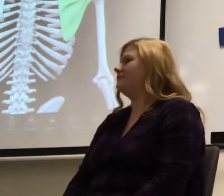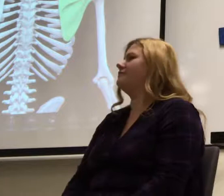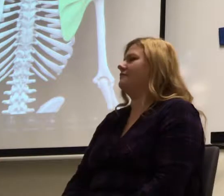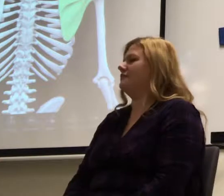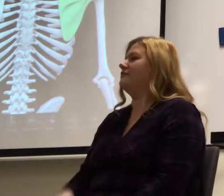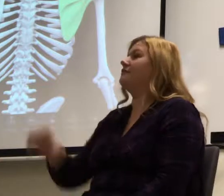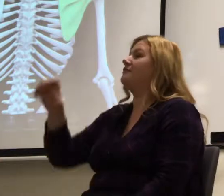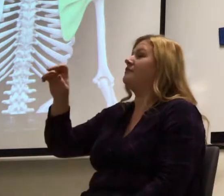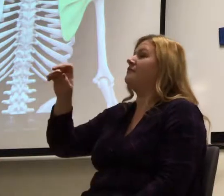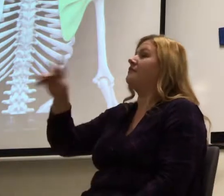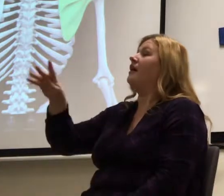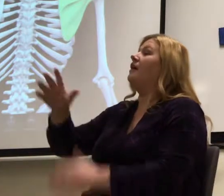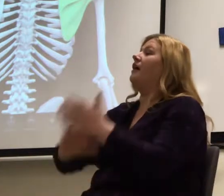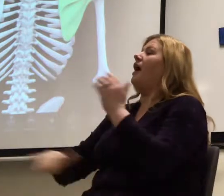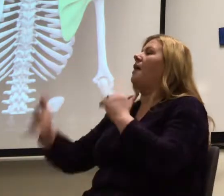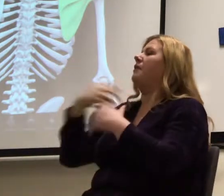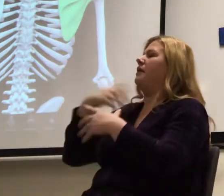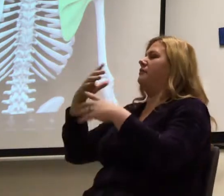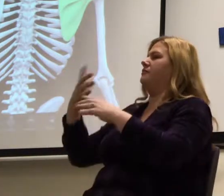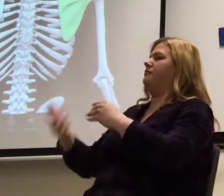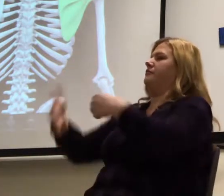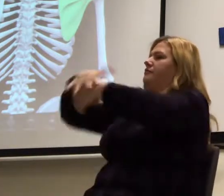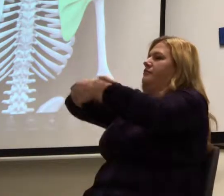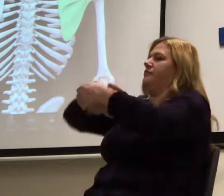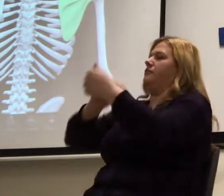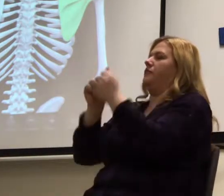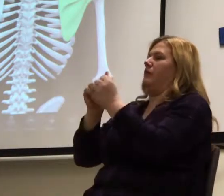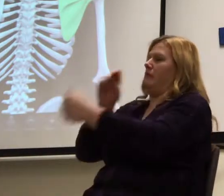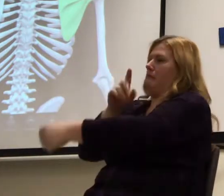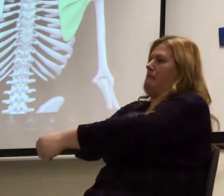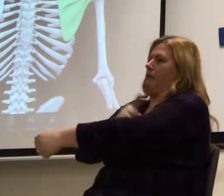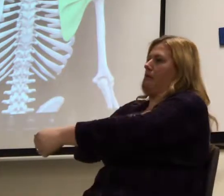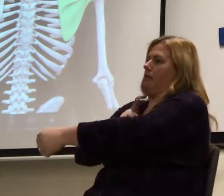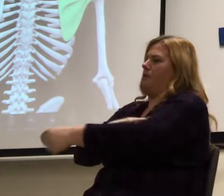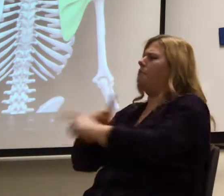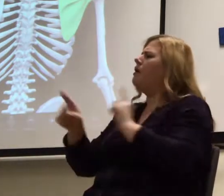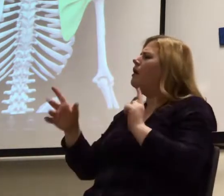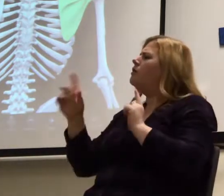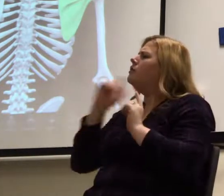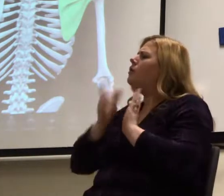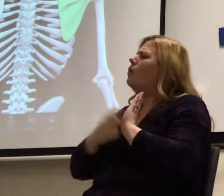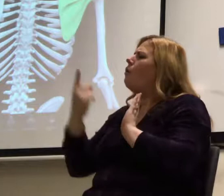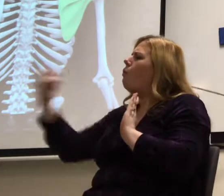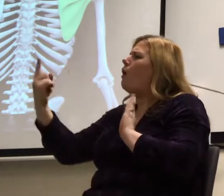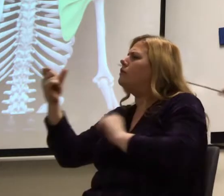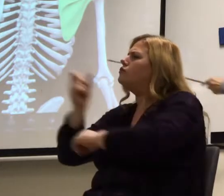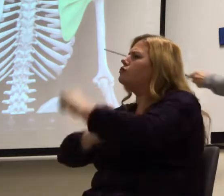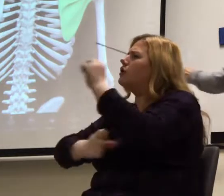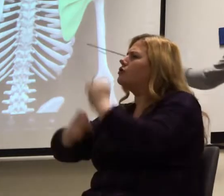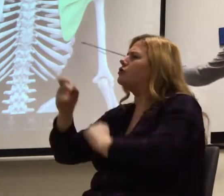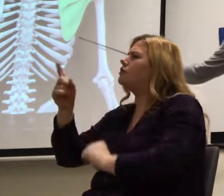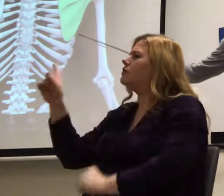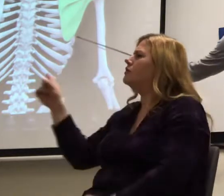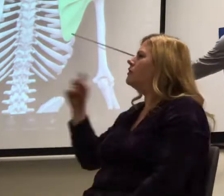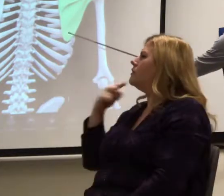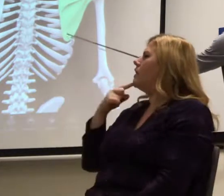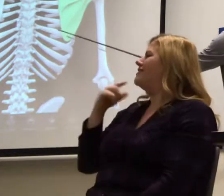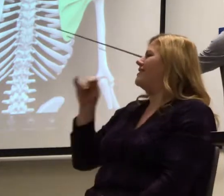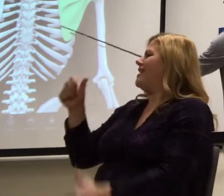okay, I'm going to throw on the muscles here, but I want you to pay attention to one structure that's on your study list. See that inferior angle right